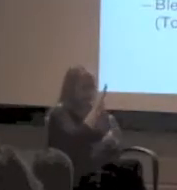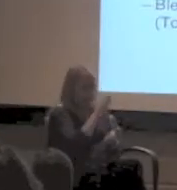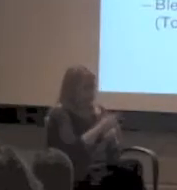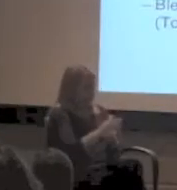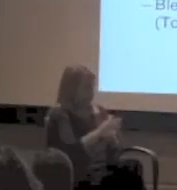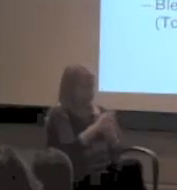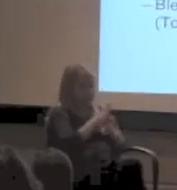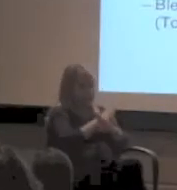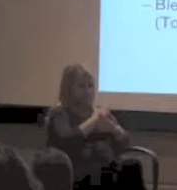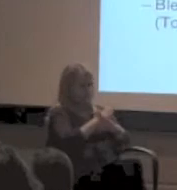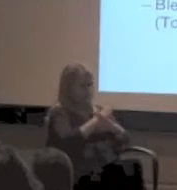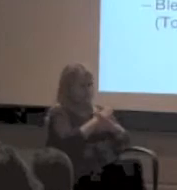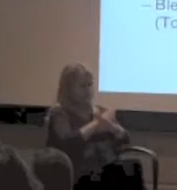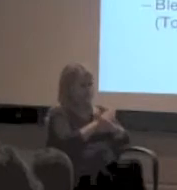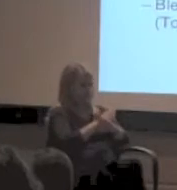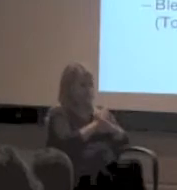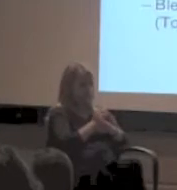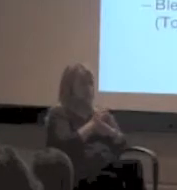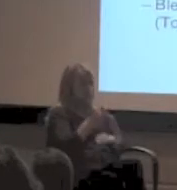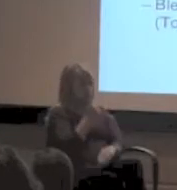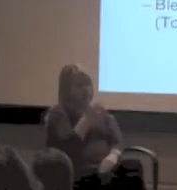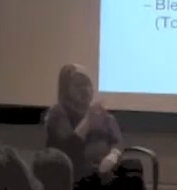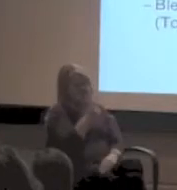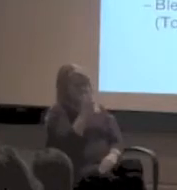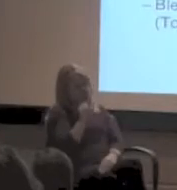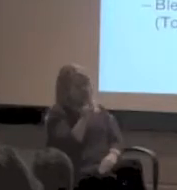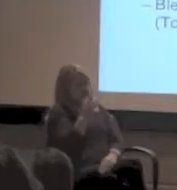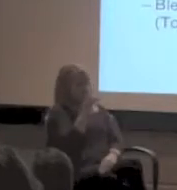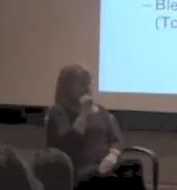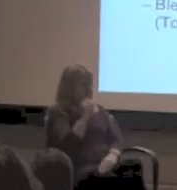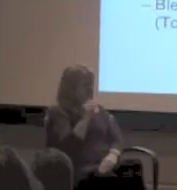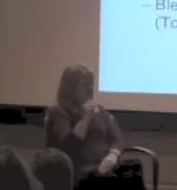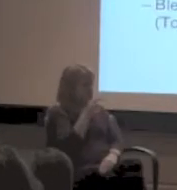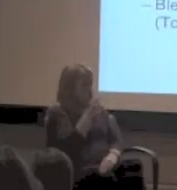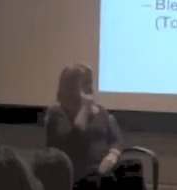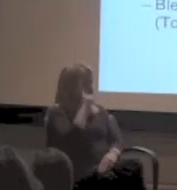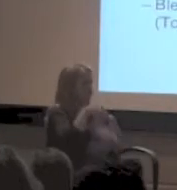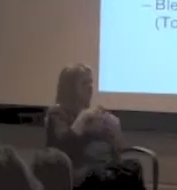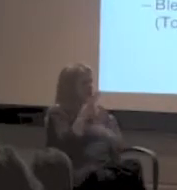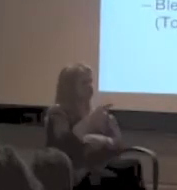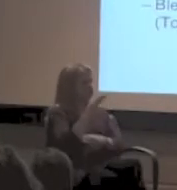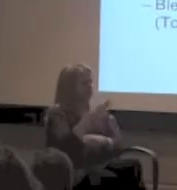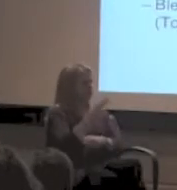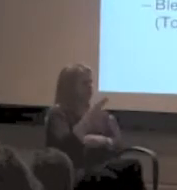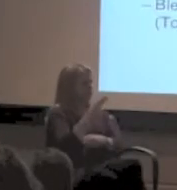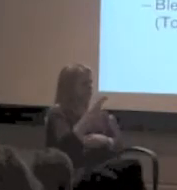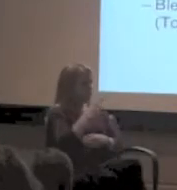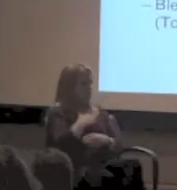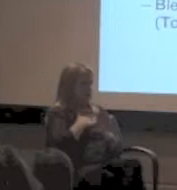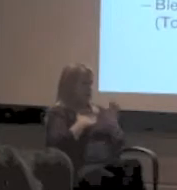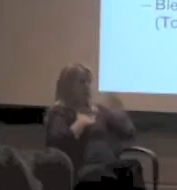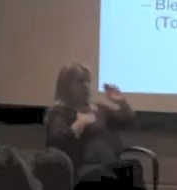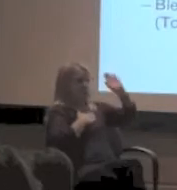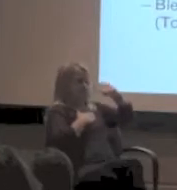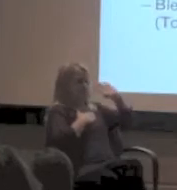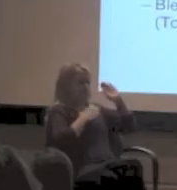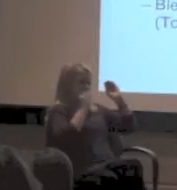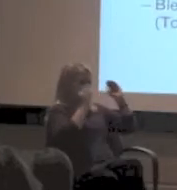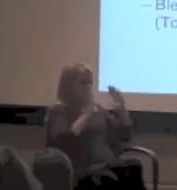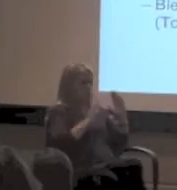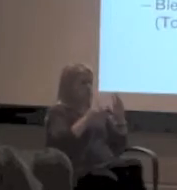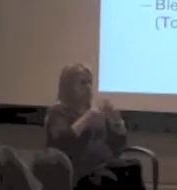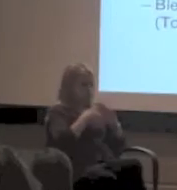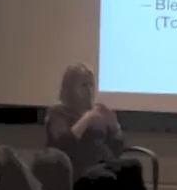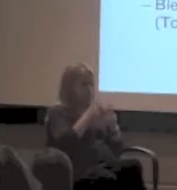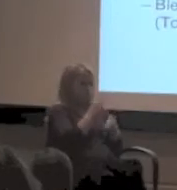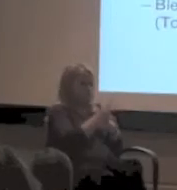never preventative. So in the 60s and 70s, you heard a little bit of the history. My forefathers started